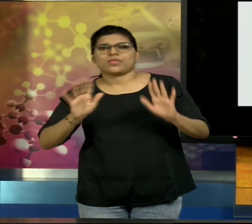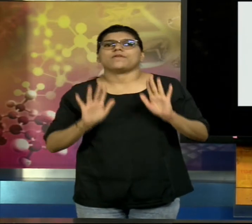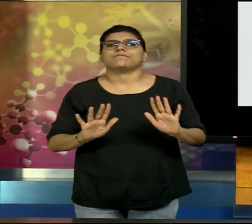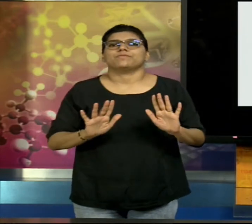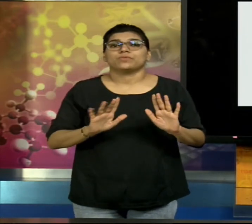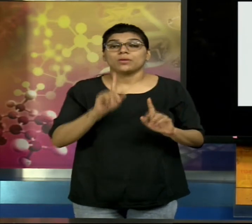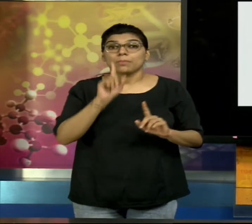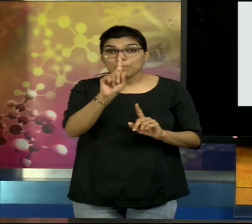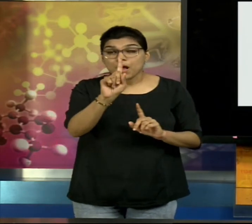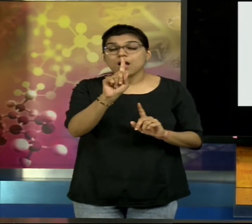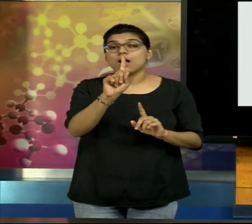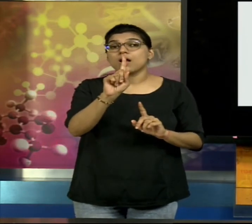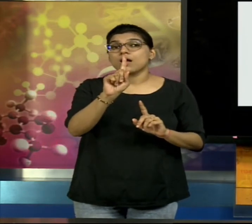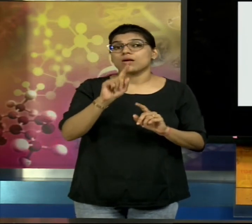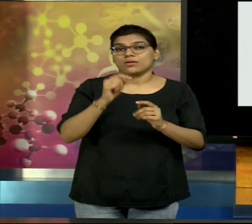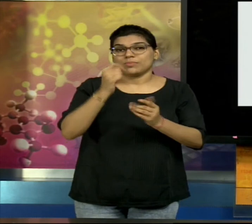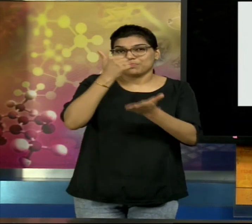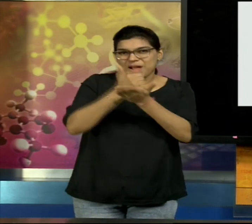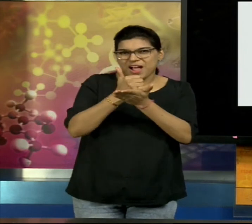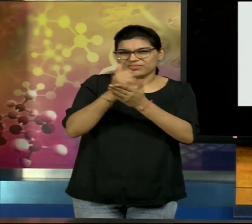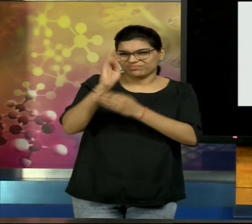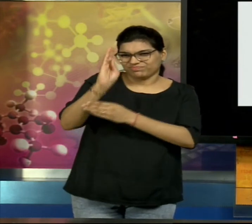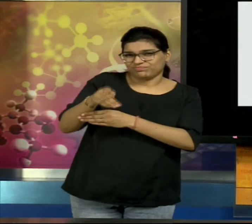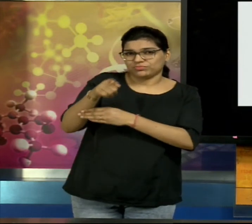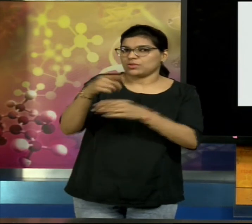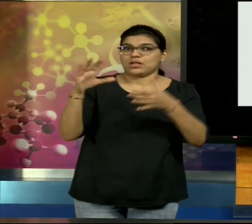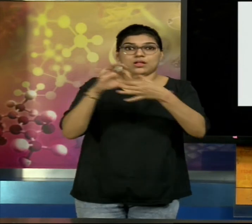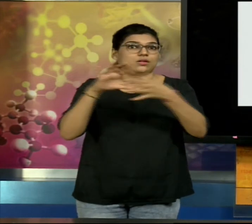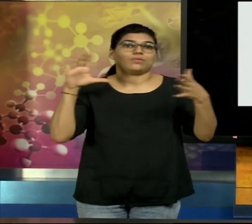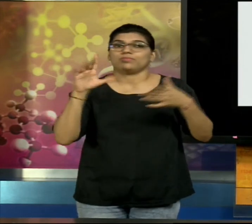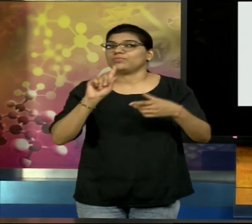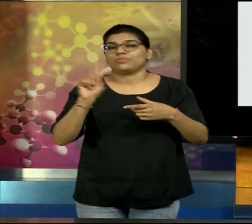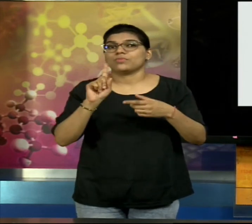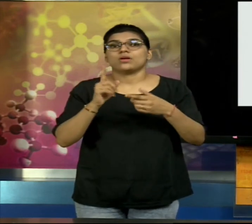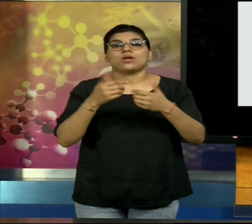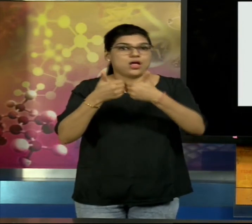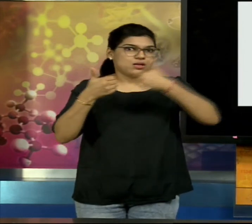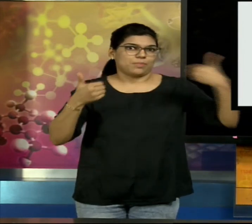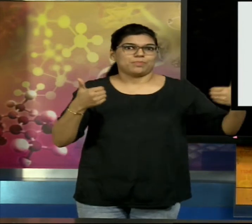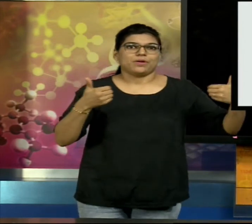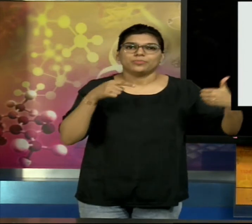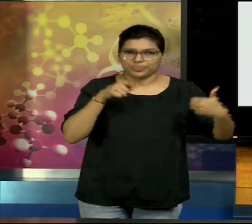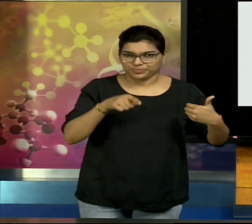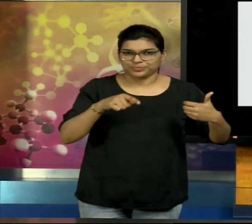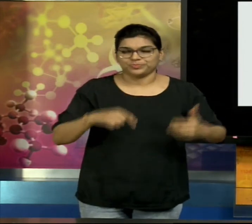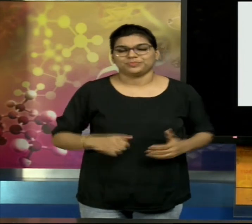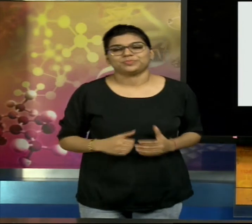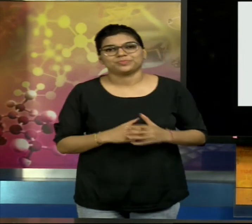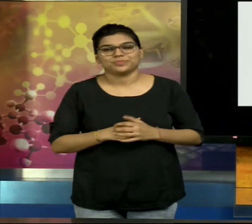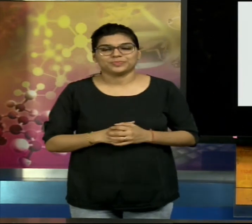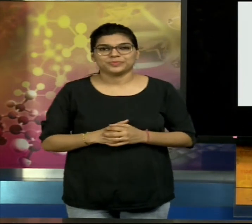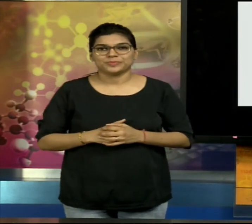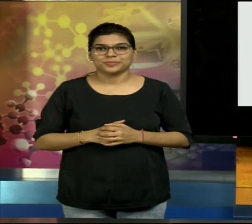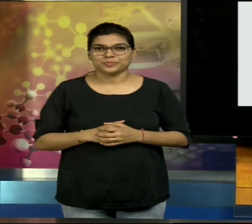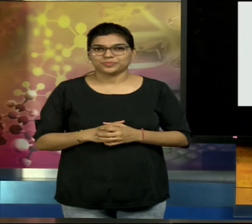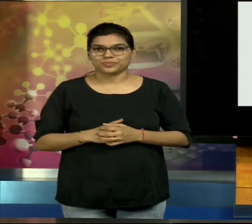There are different machines for, not only for food item, in bank also you may have seen, but that ATM is a different